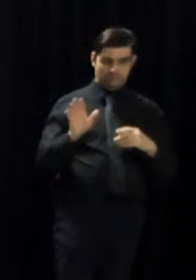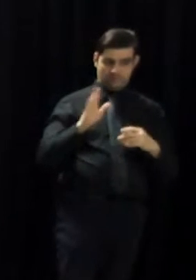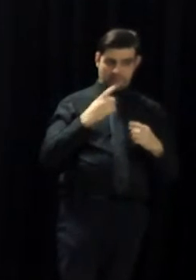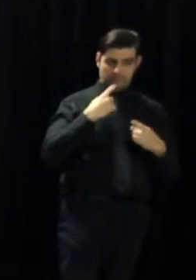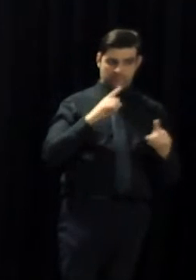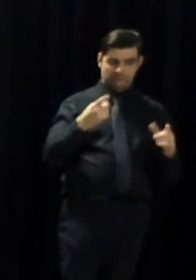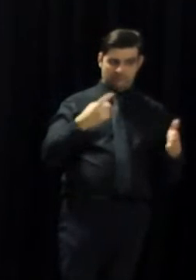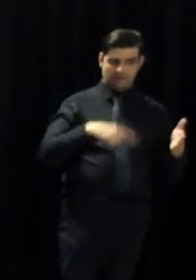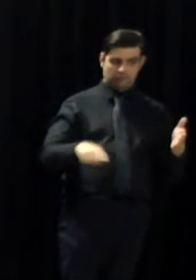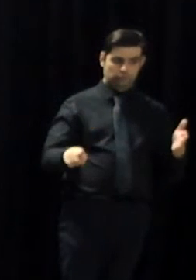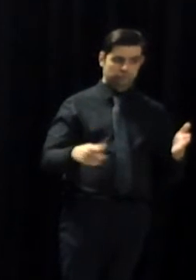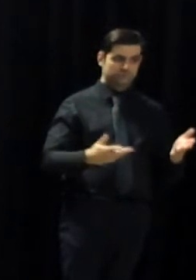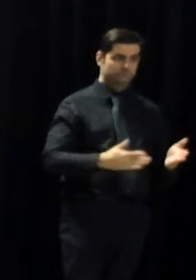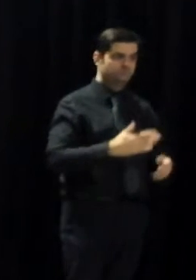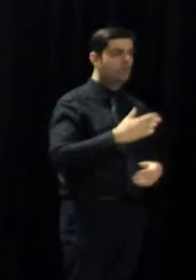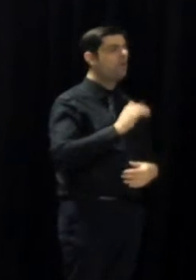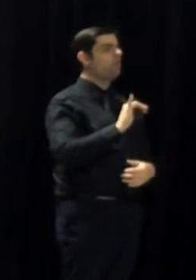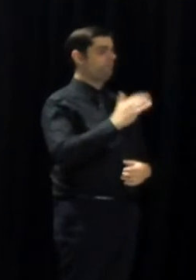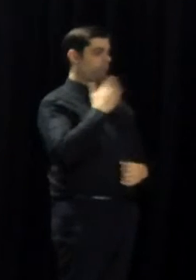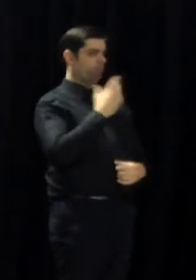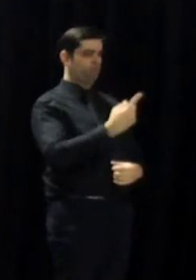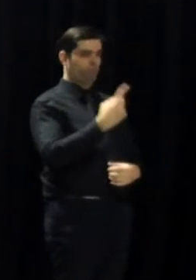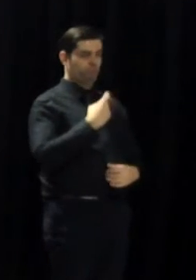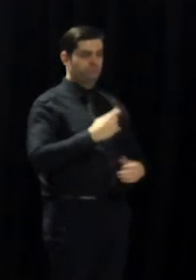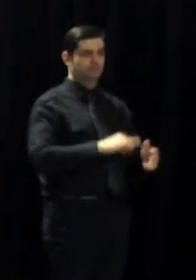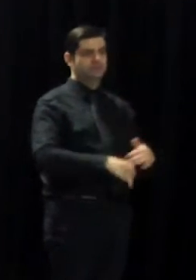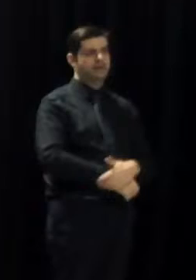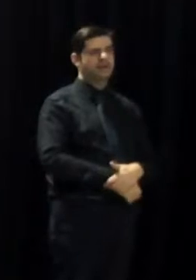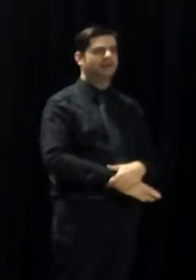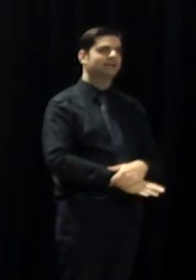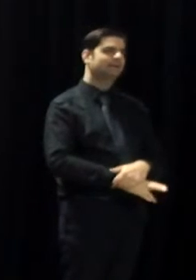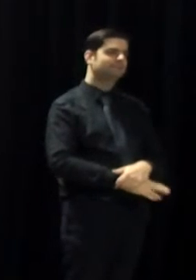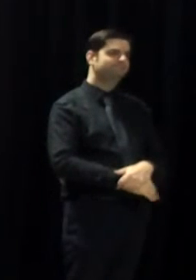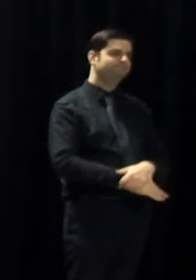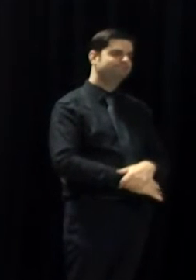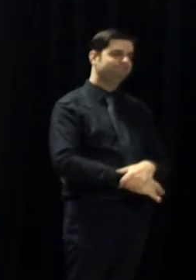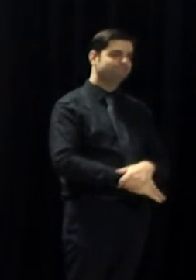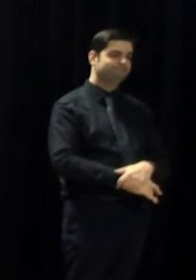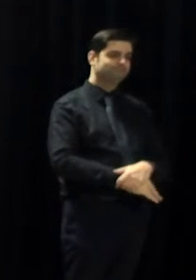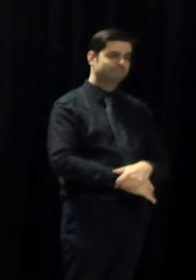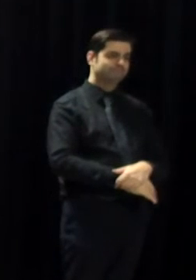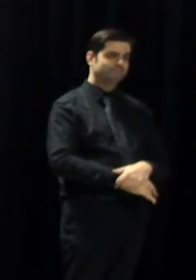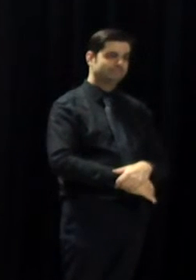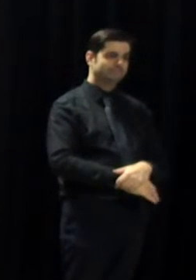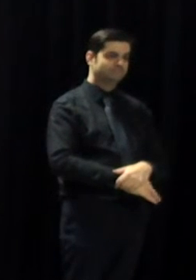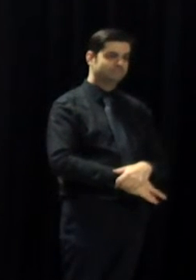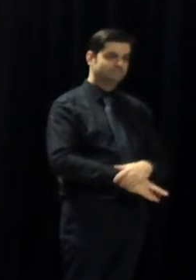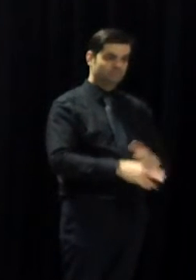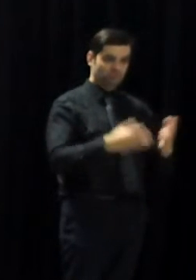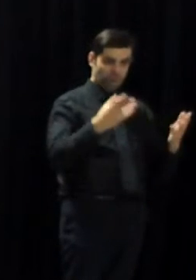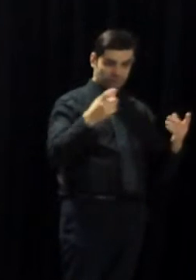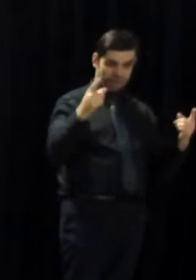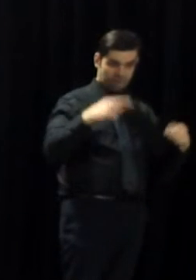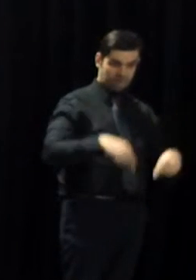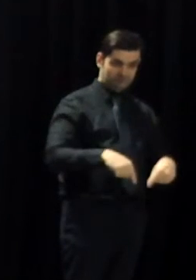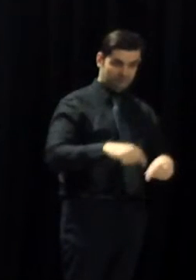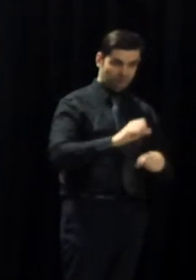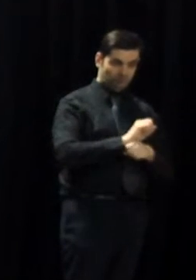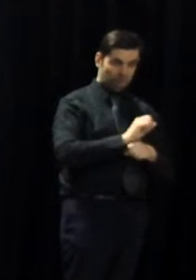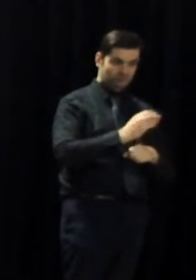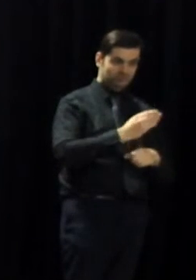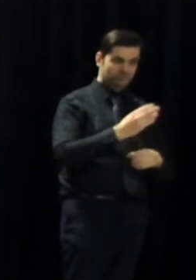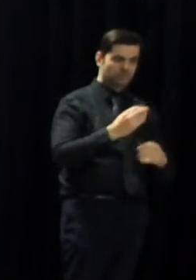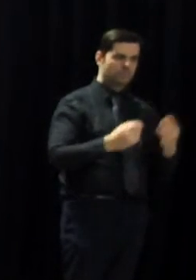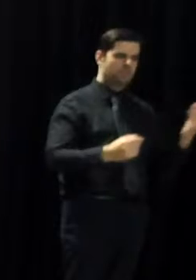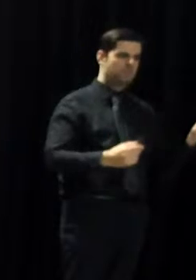question. You guys want to work on Christmas? Should I bring you all here on Friday? But no, we'll do Monday, maybe Monday and